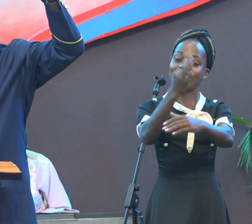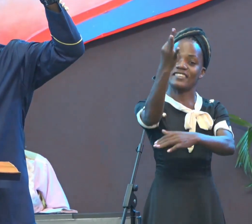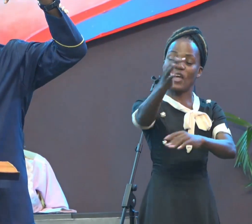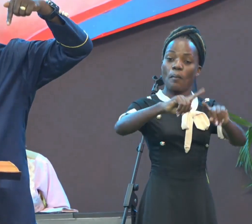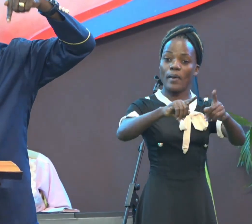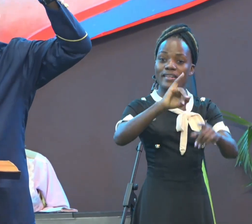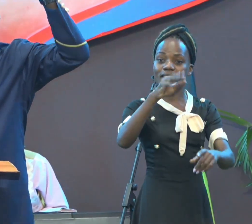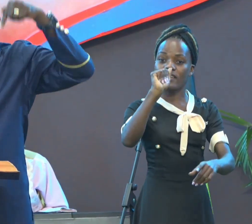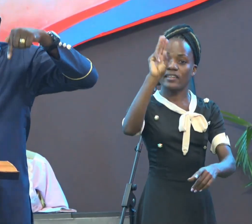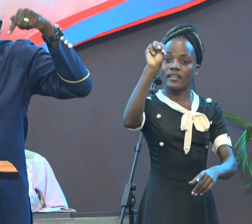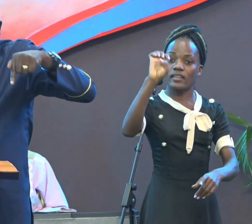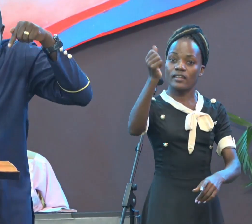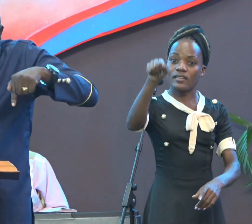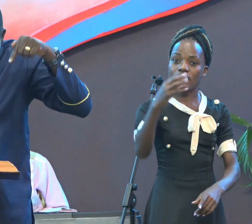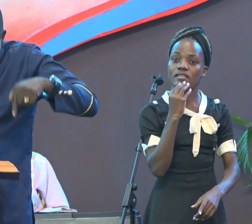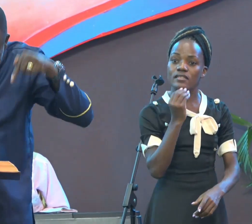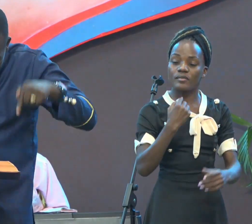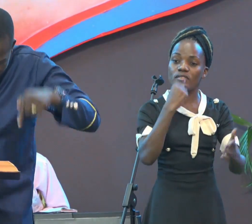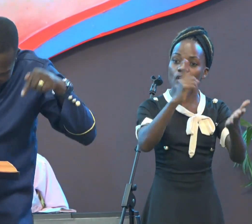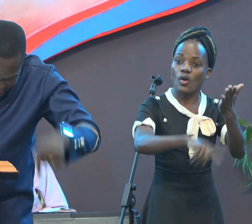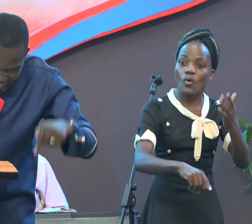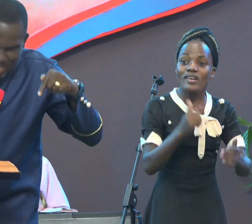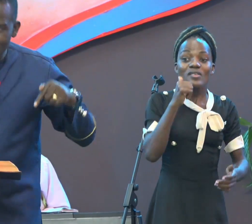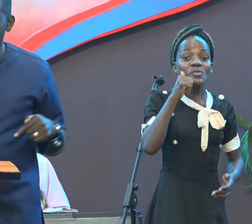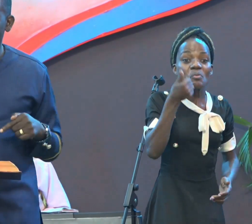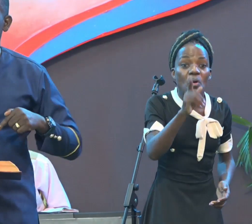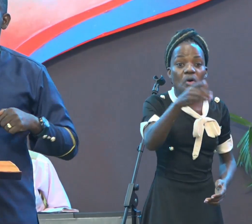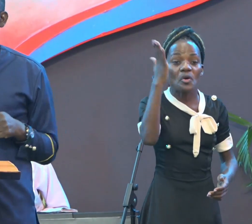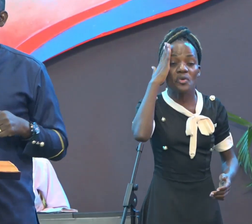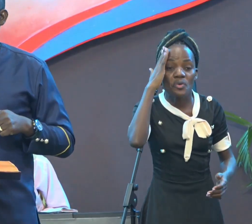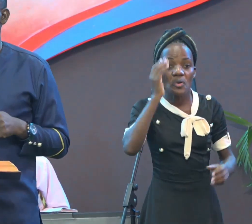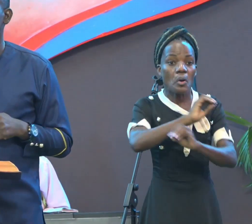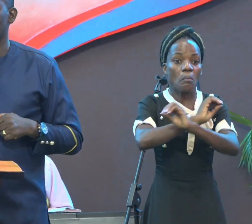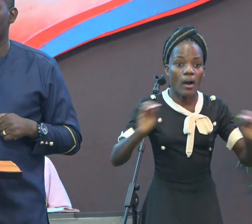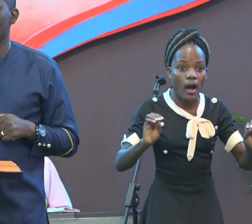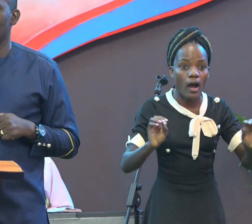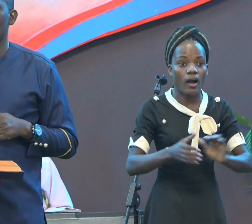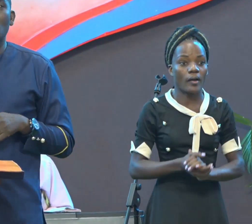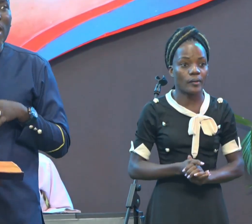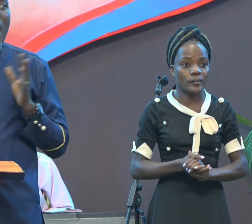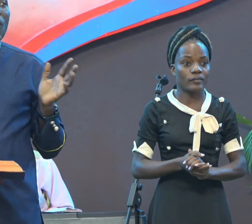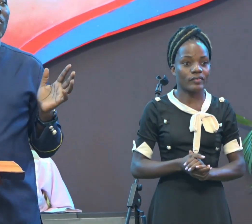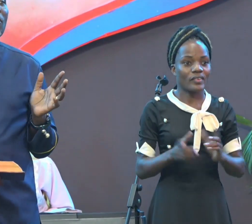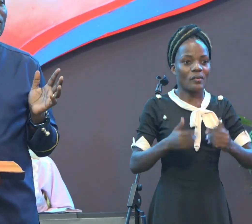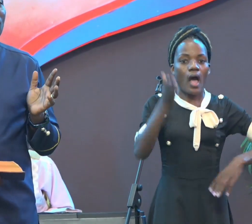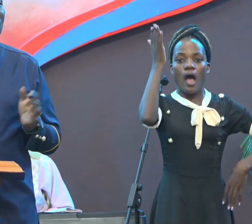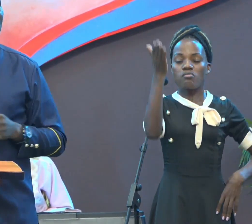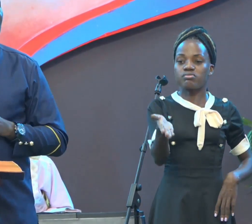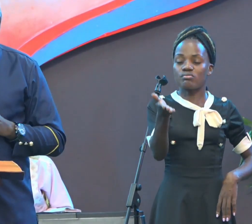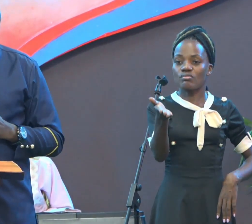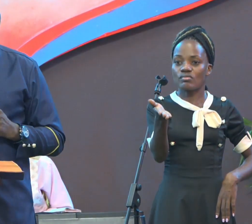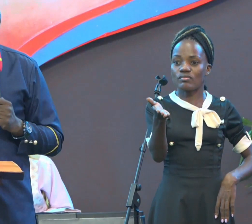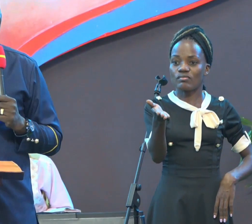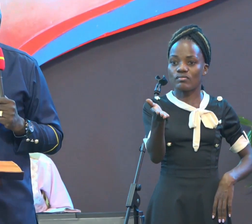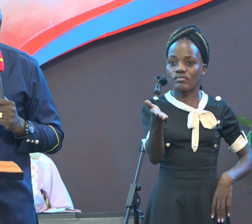Yakobo agamba. But n'olunaku lwenkya tolumanyi. But Jacob says you even don't know the following day. Tuli awo. We are just